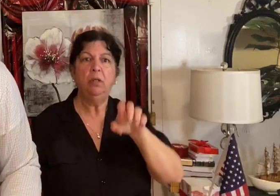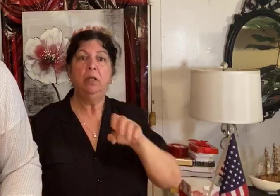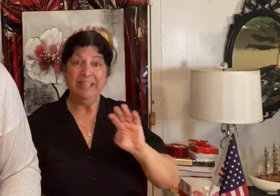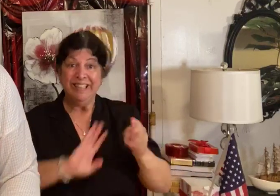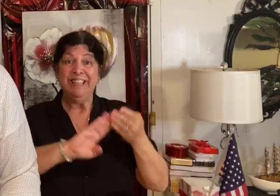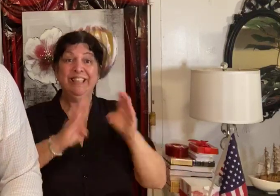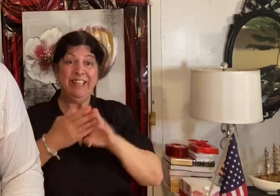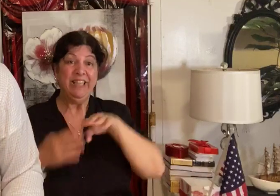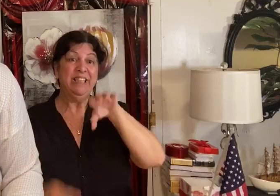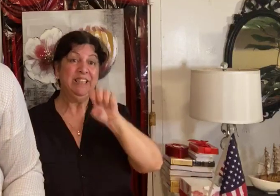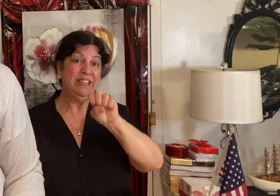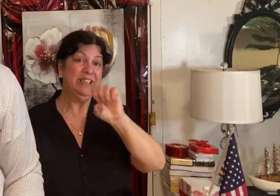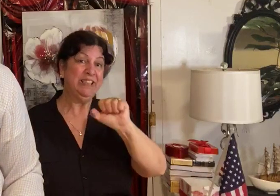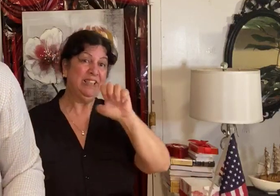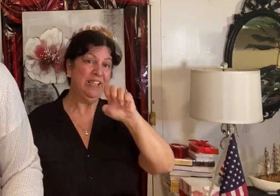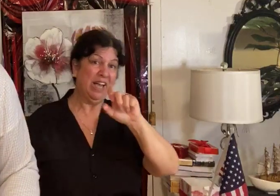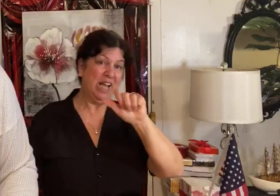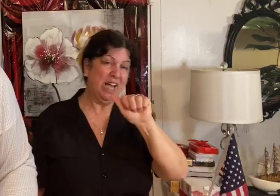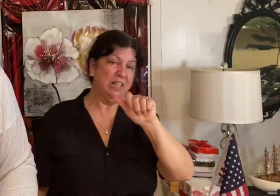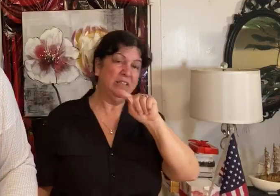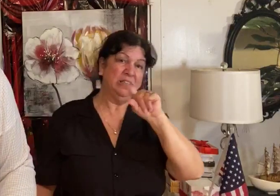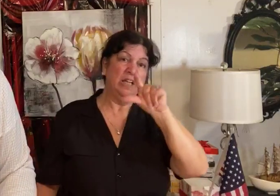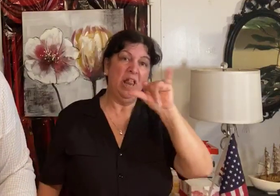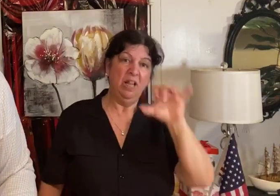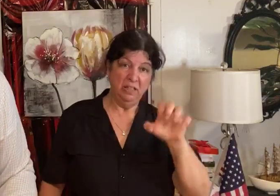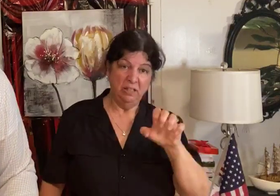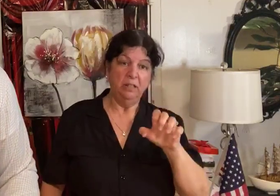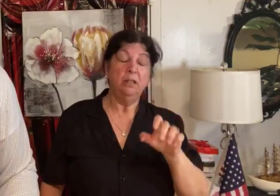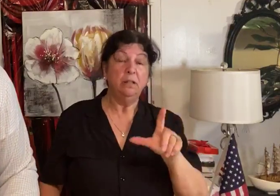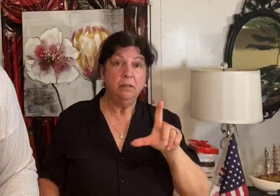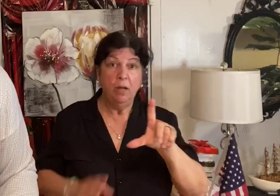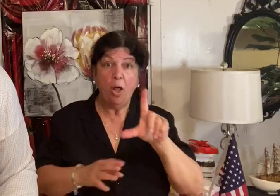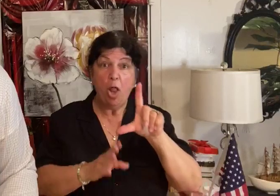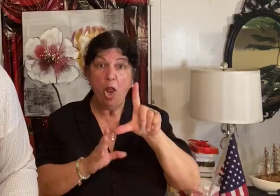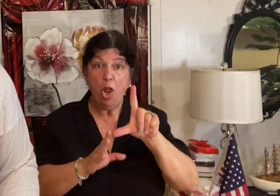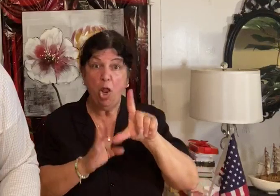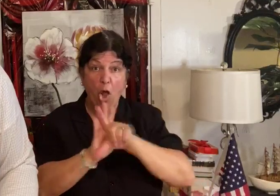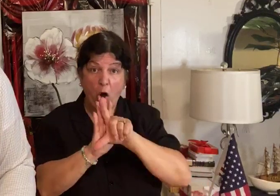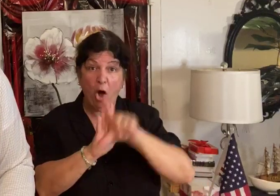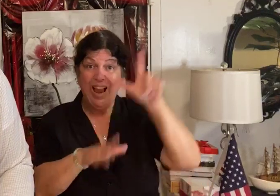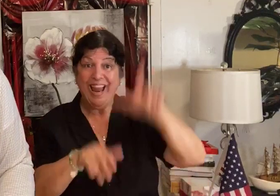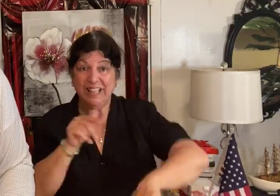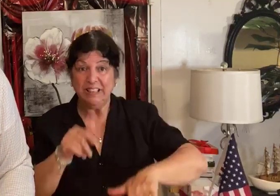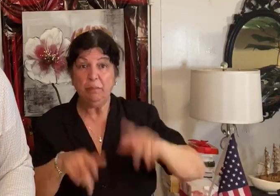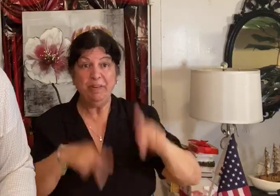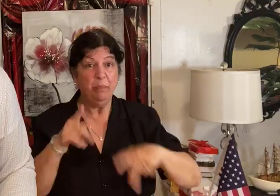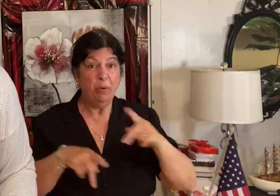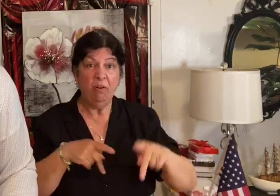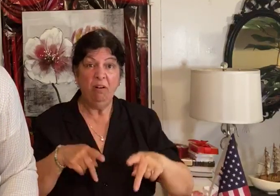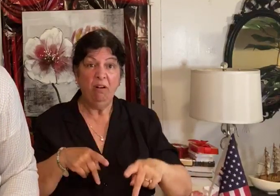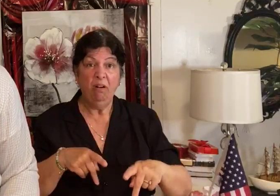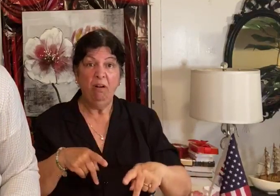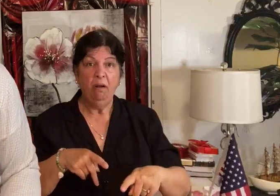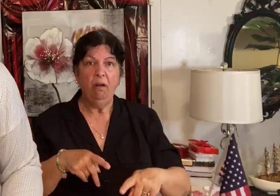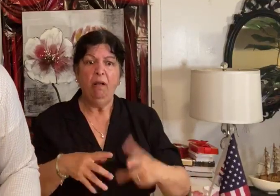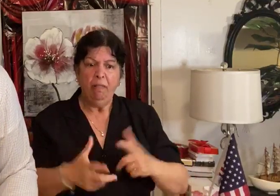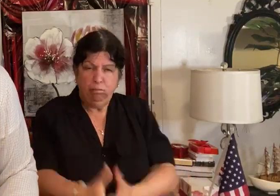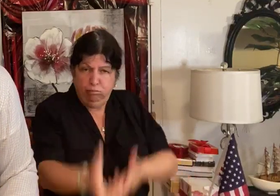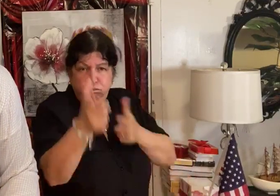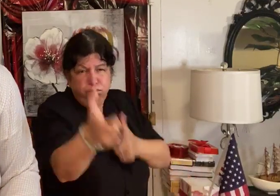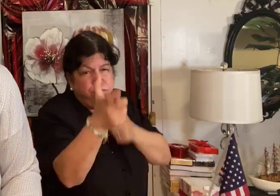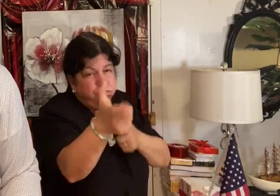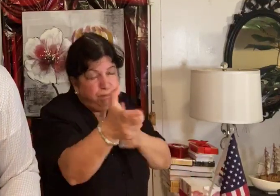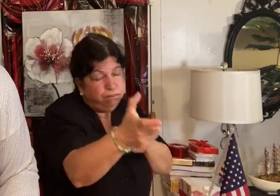Seattle. And so what they're doing now is that these lawless people, they have these humongous firearms.